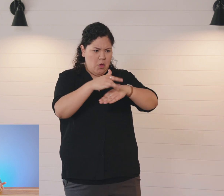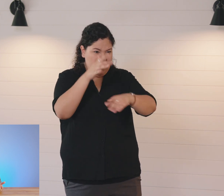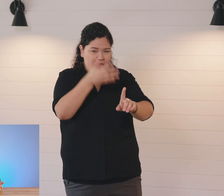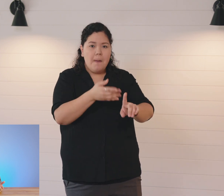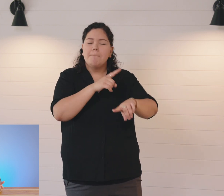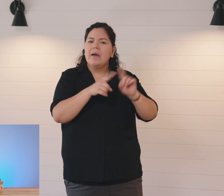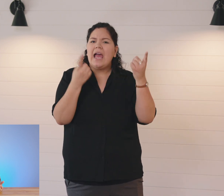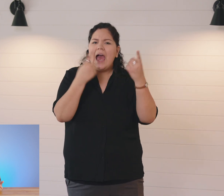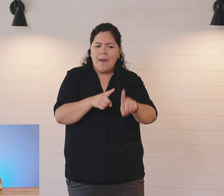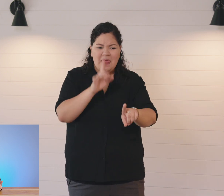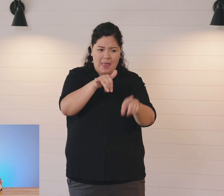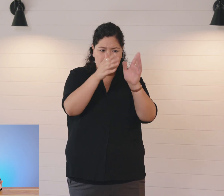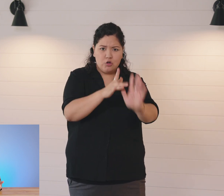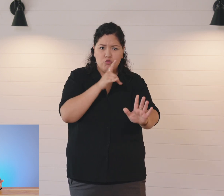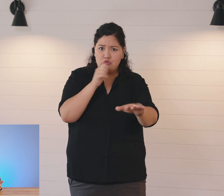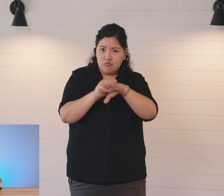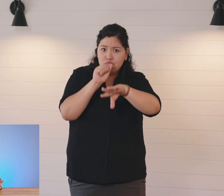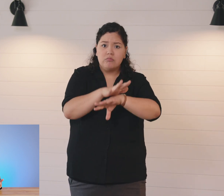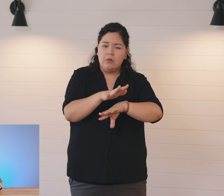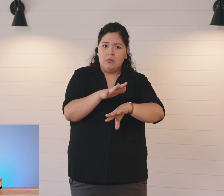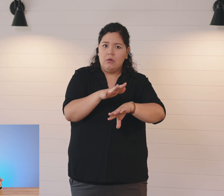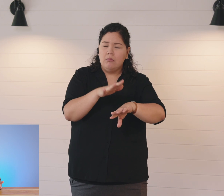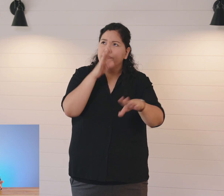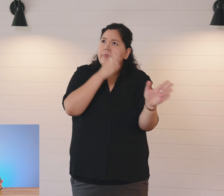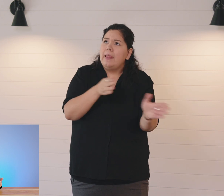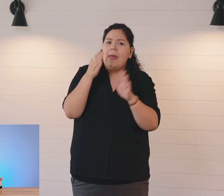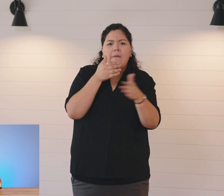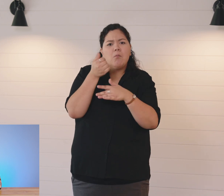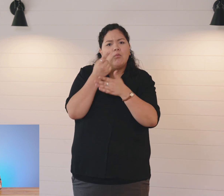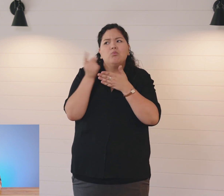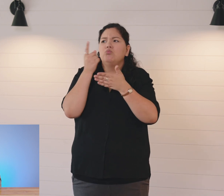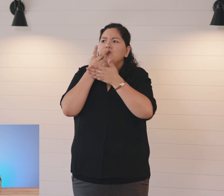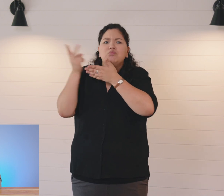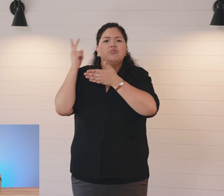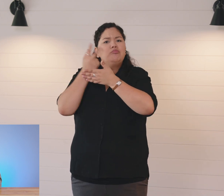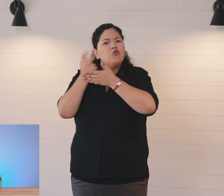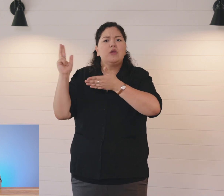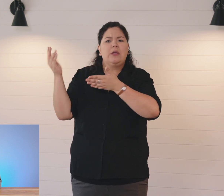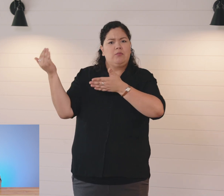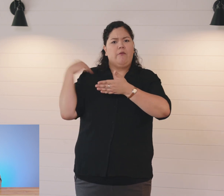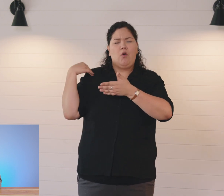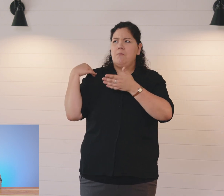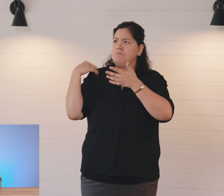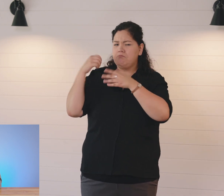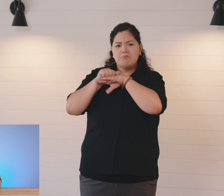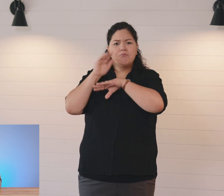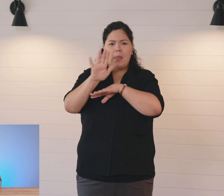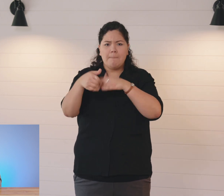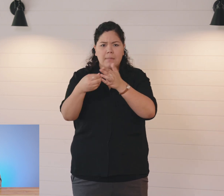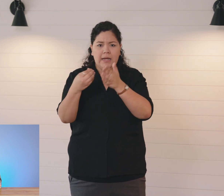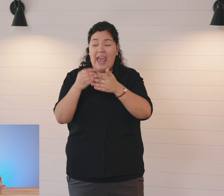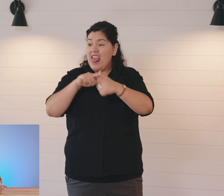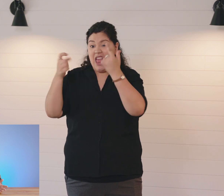weeks prior, this person has decided to mail a particular a letter with this particular amount of money to me, and then it gets lost in